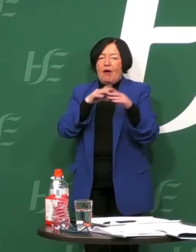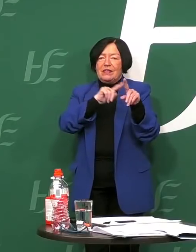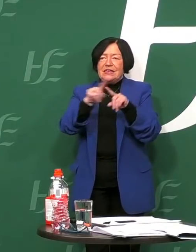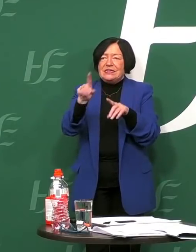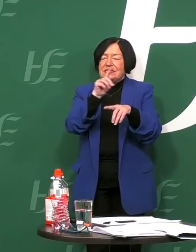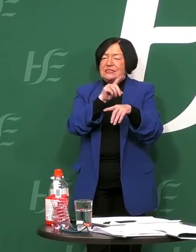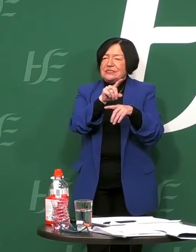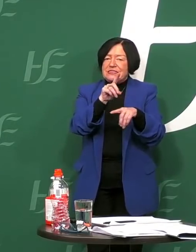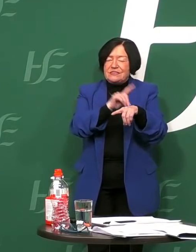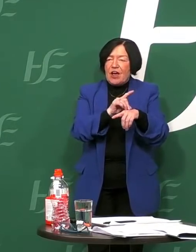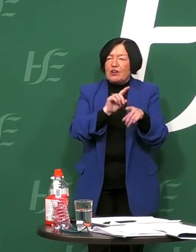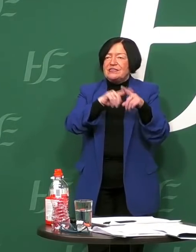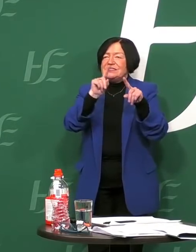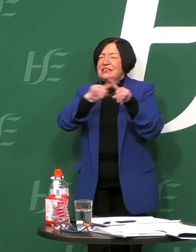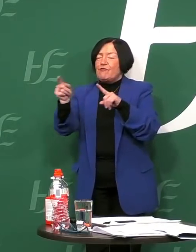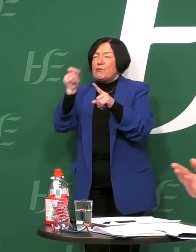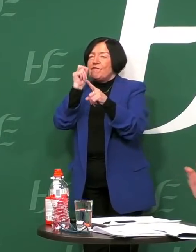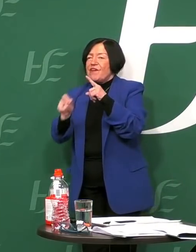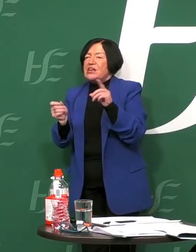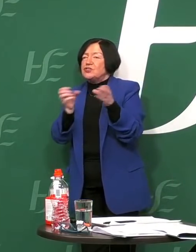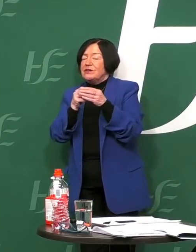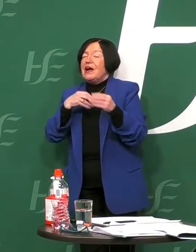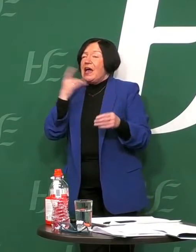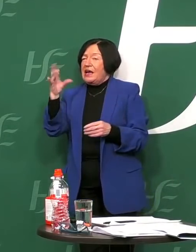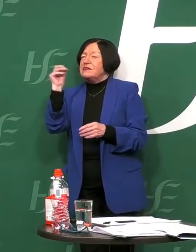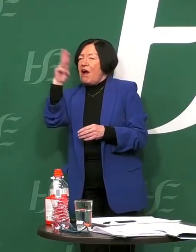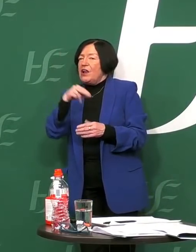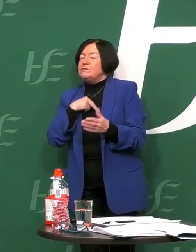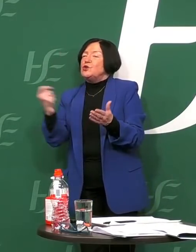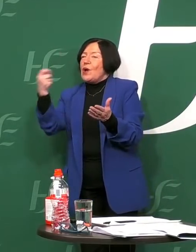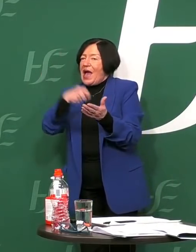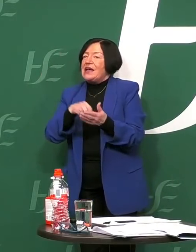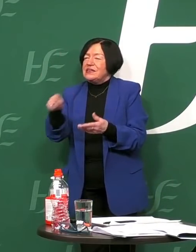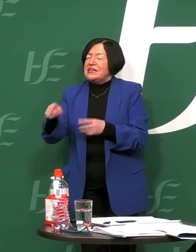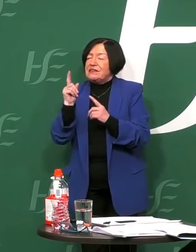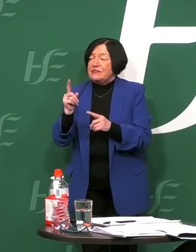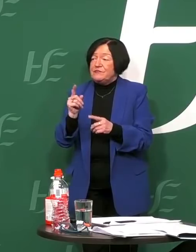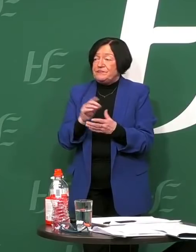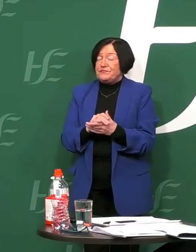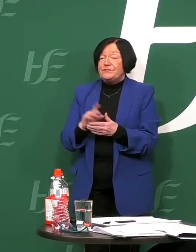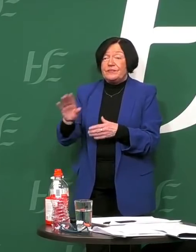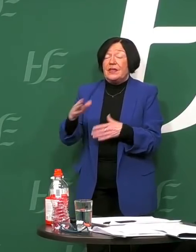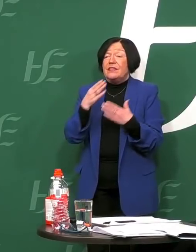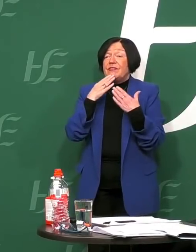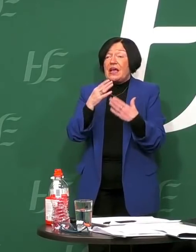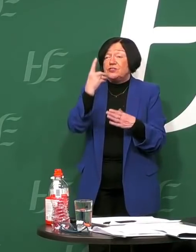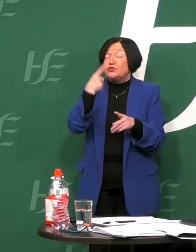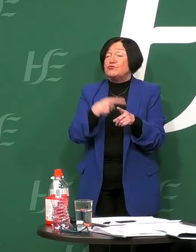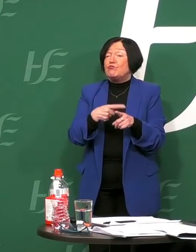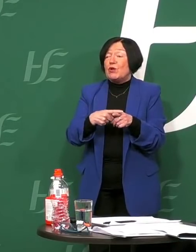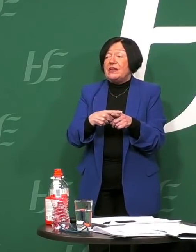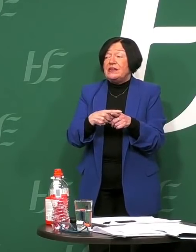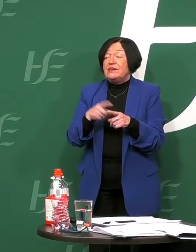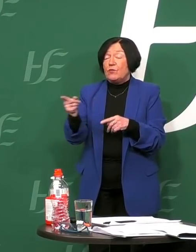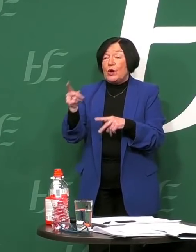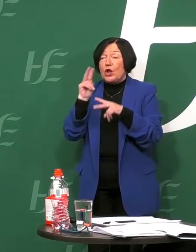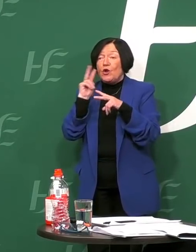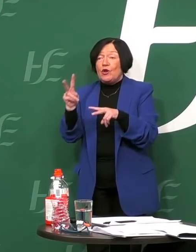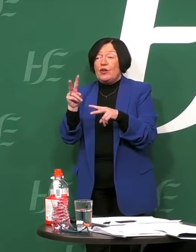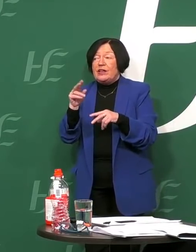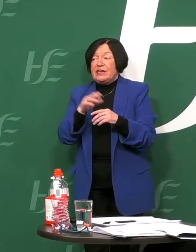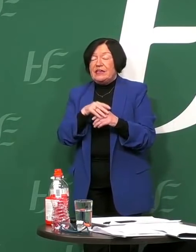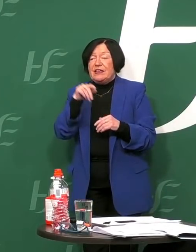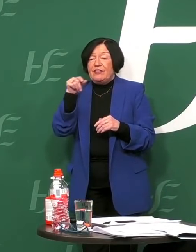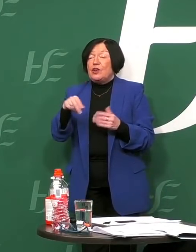the professional bodies, and so on as well. But I might ask Colin to talk to the letter and the advice. Just briefly, thanks, Damien. So if you look at the letter